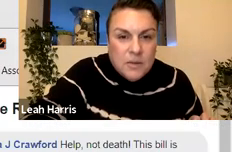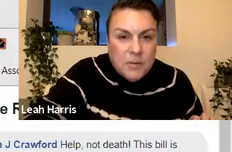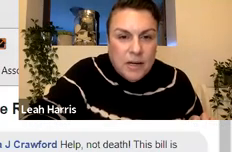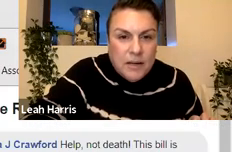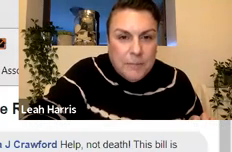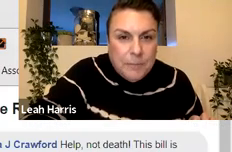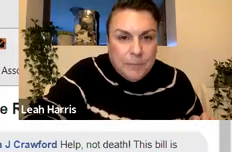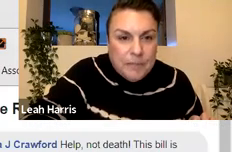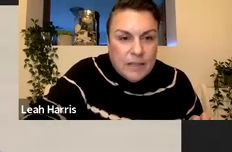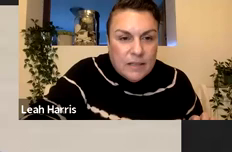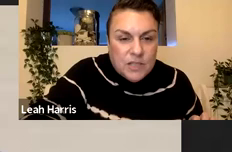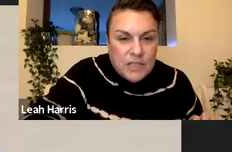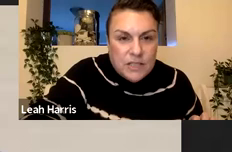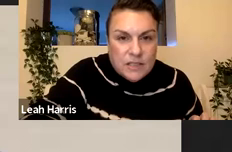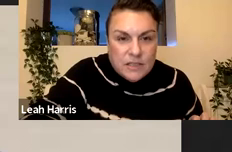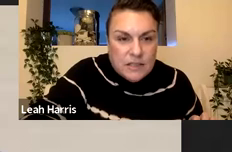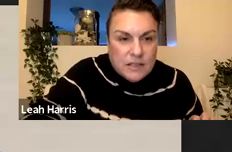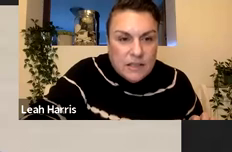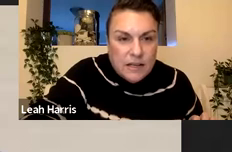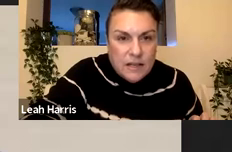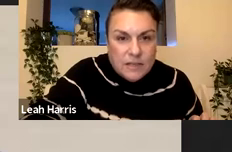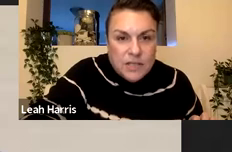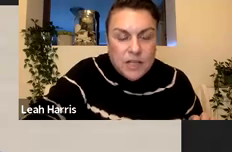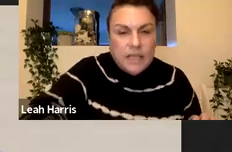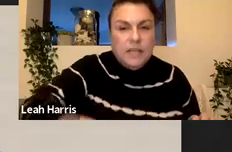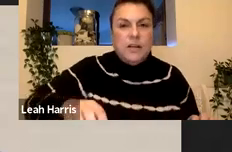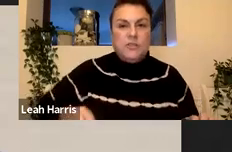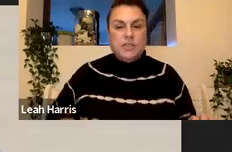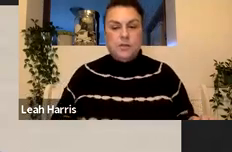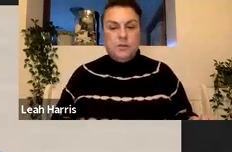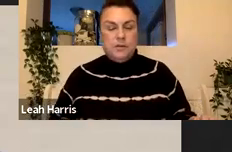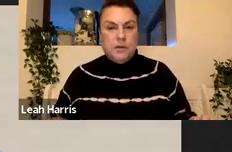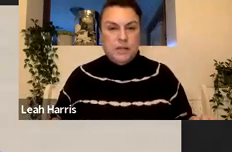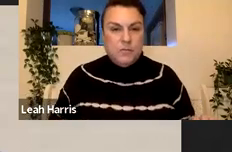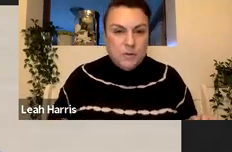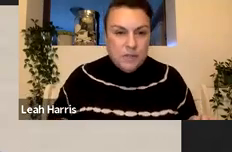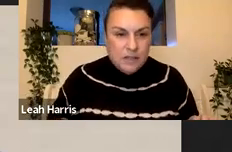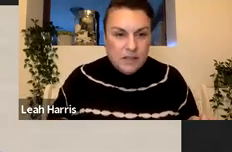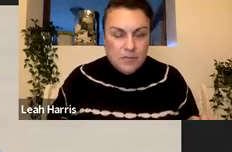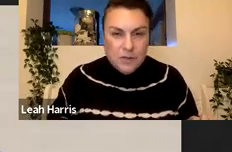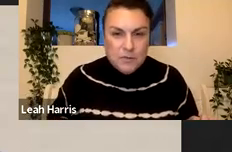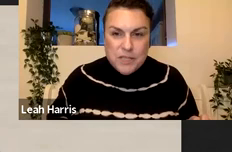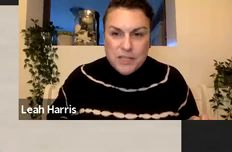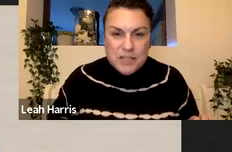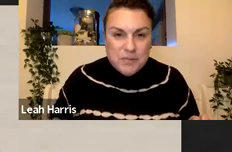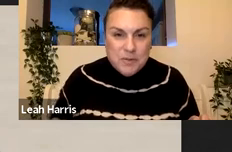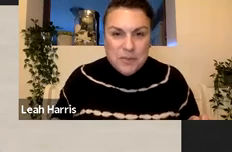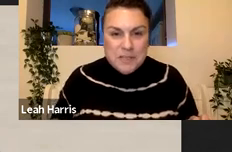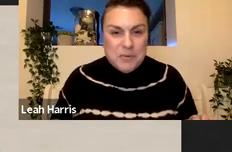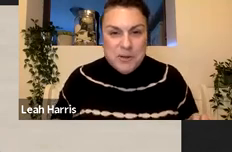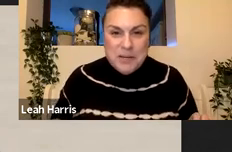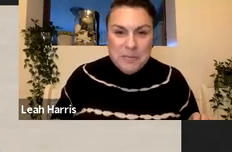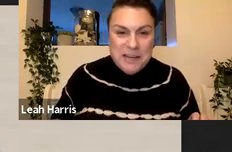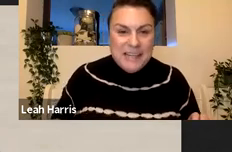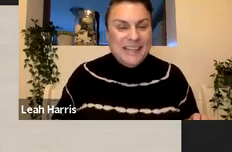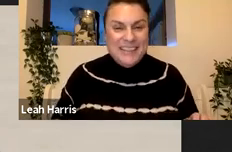so um she's uh sharing here how she's going to be running for the governor of virginia so if you want to